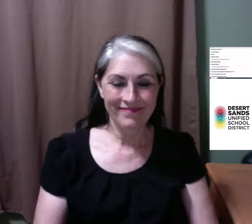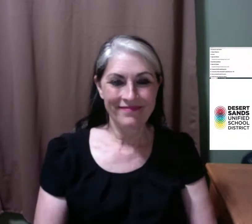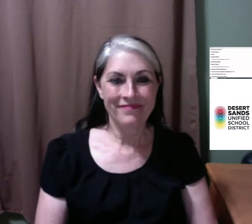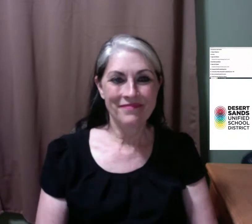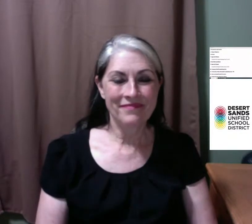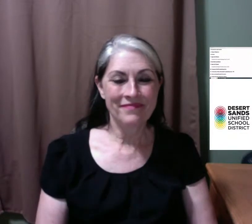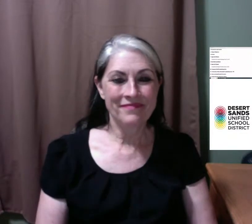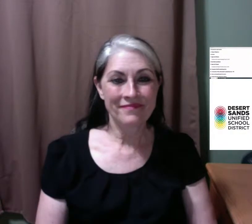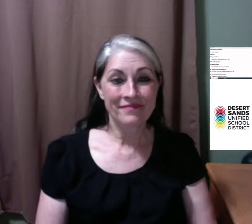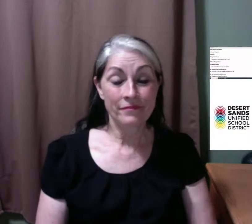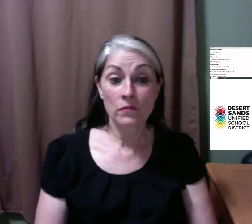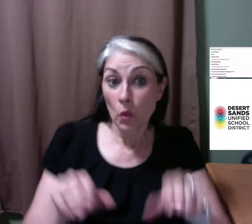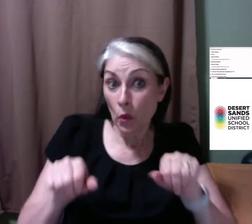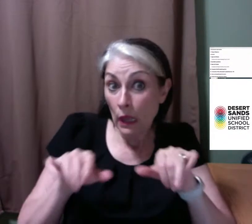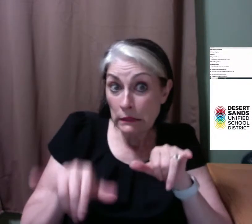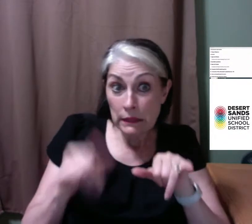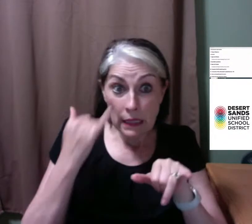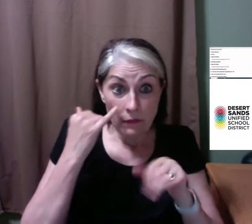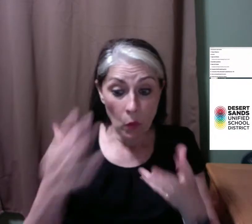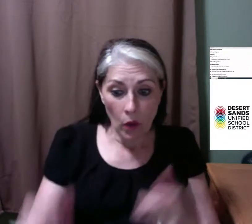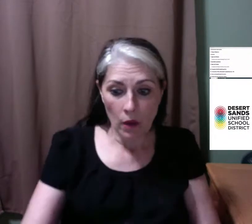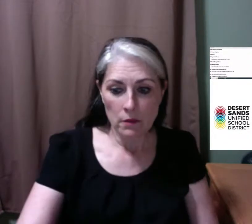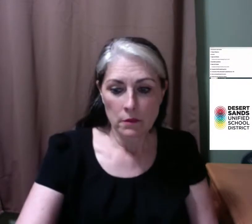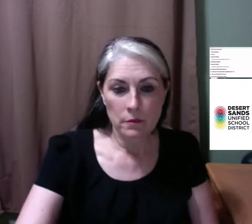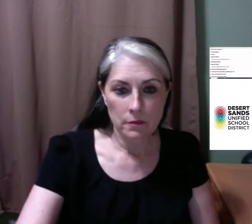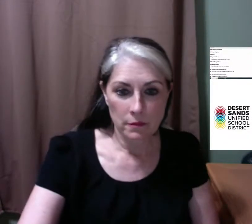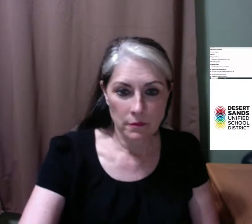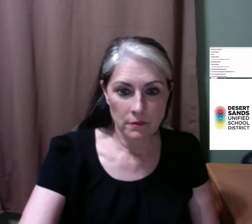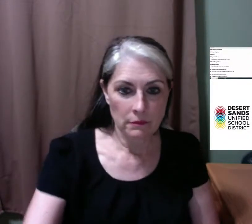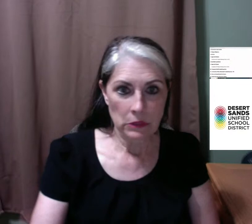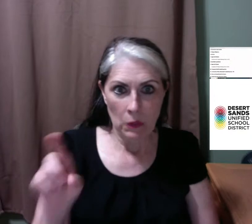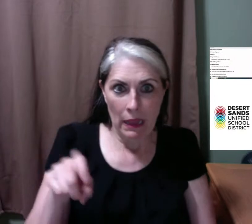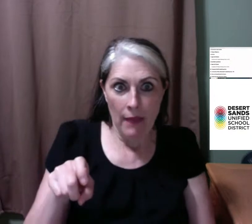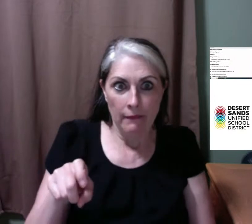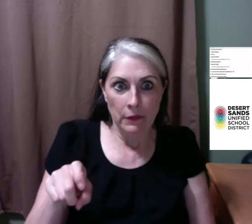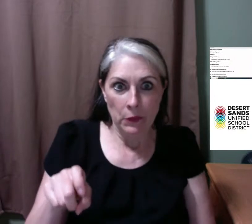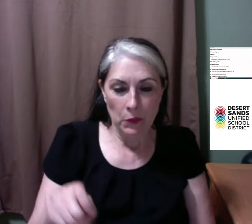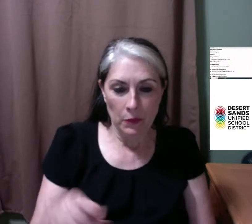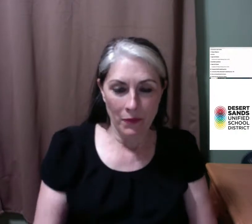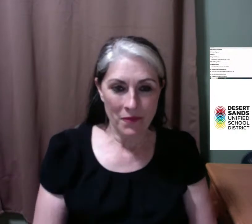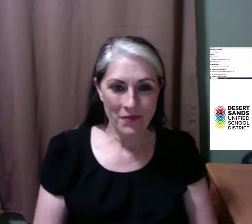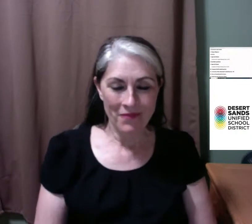You're welcome to stay. Oh, yes. Yeah, you don't have to leave.